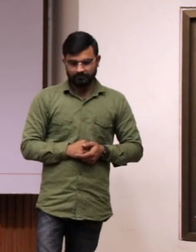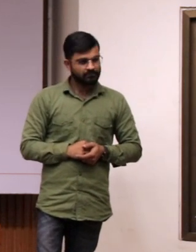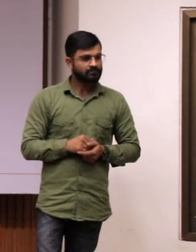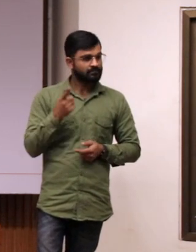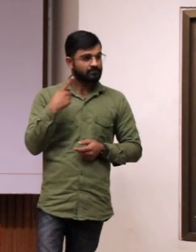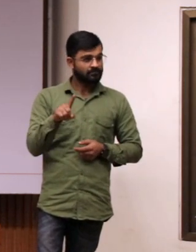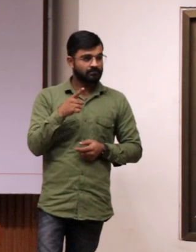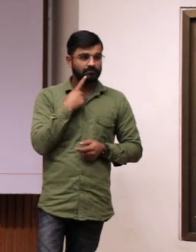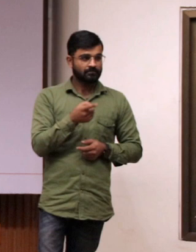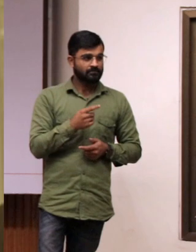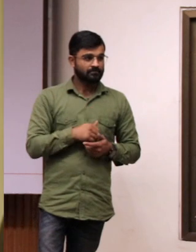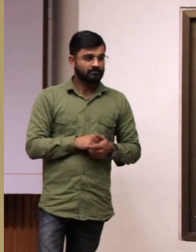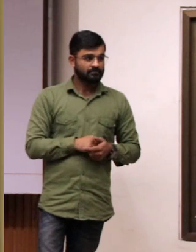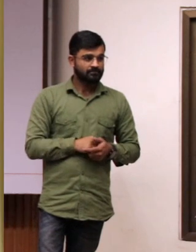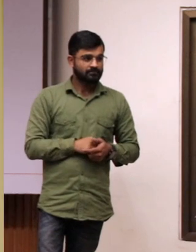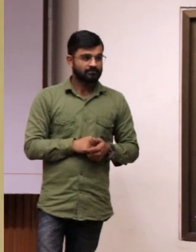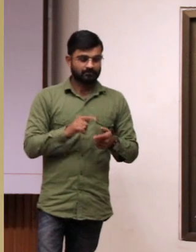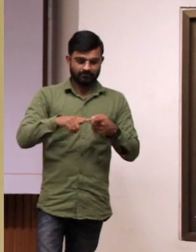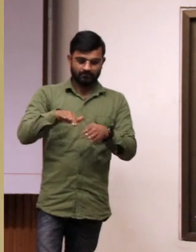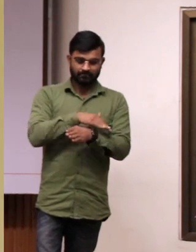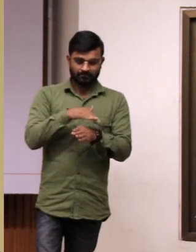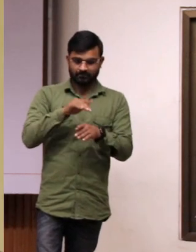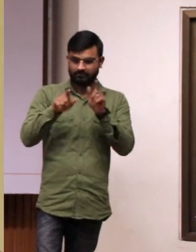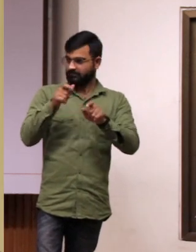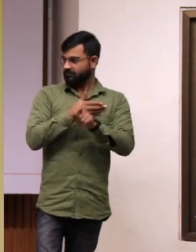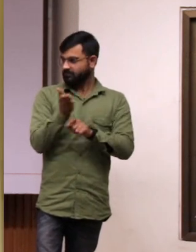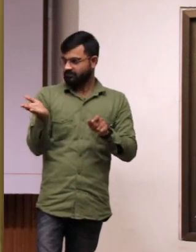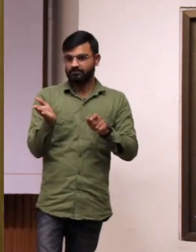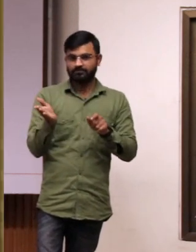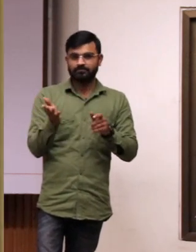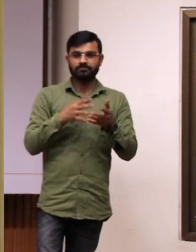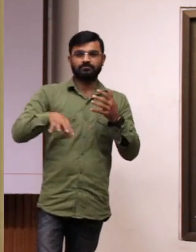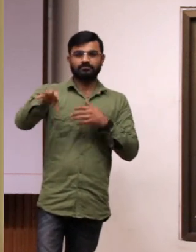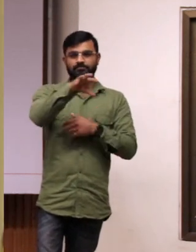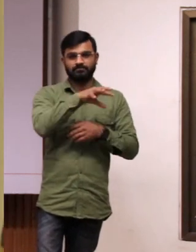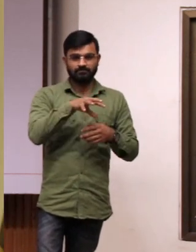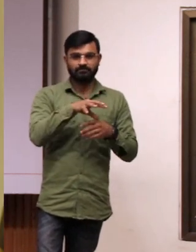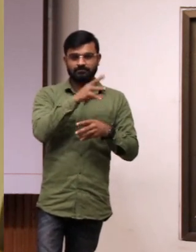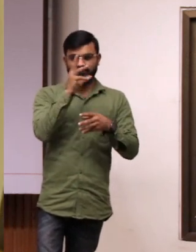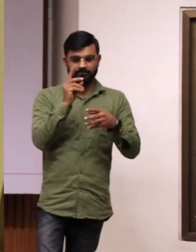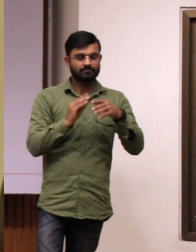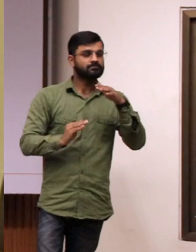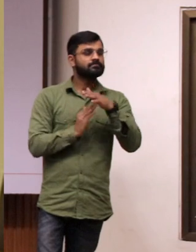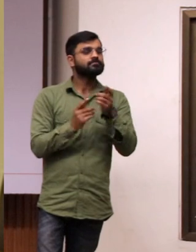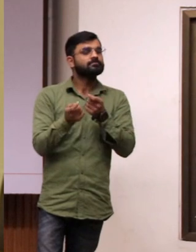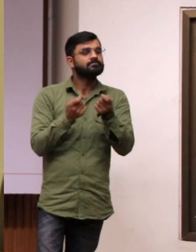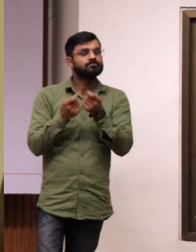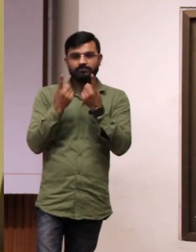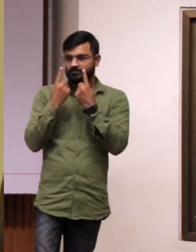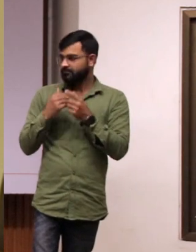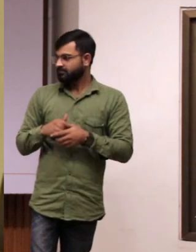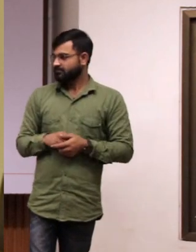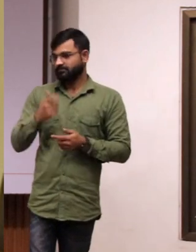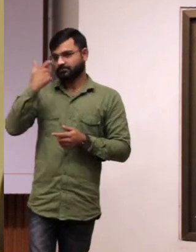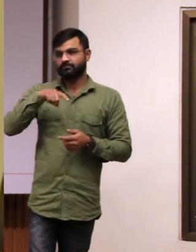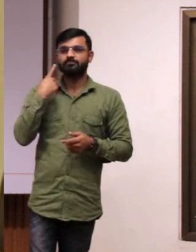you're right in so that the engineer type people are going, and you know, every state has a third party monitoring, and so I'm not the